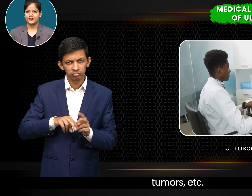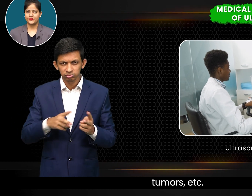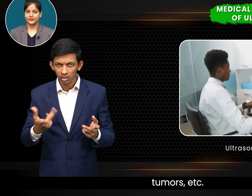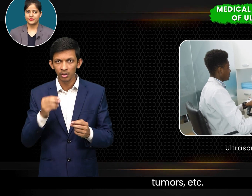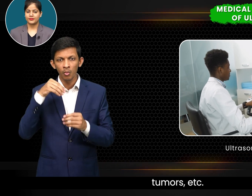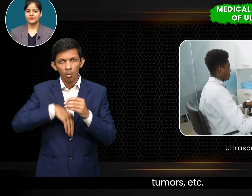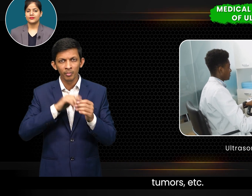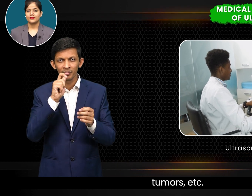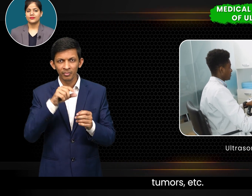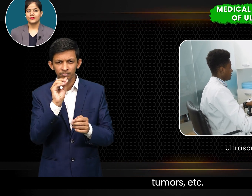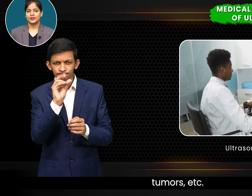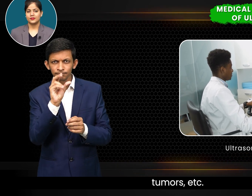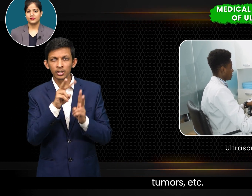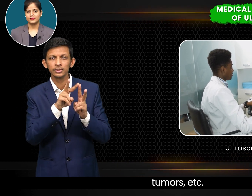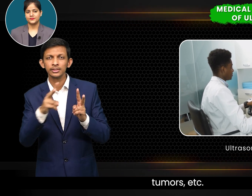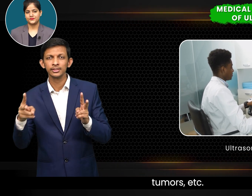etc.